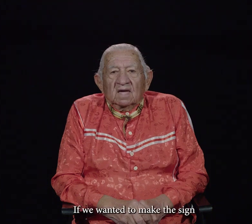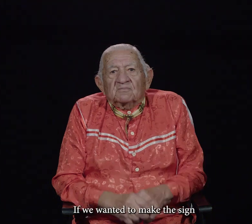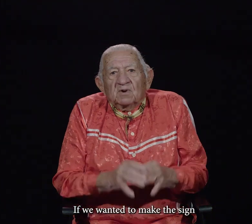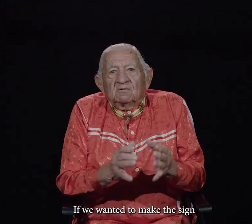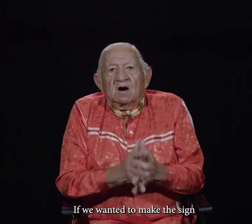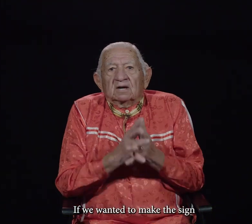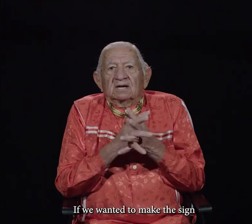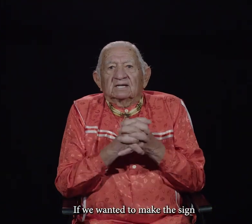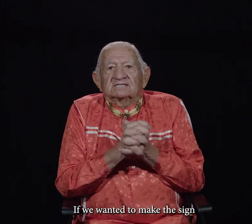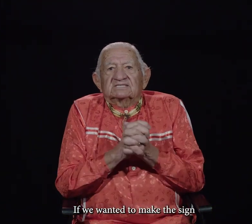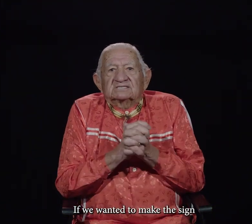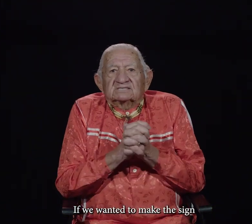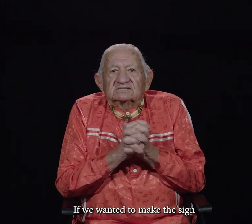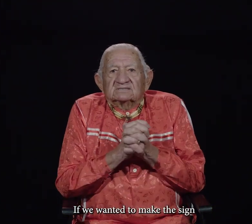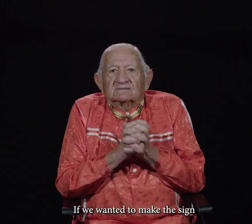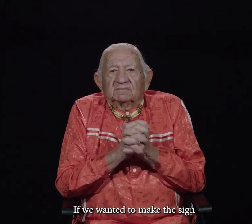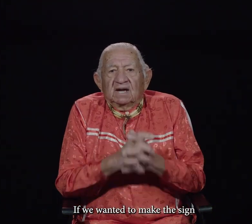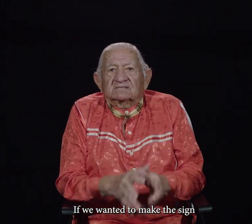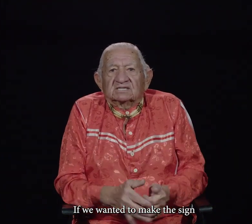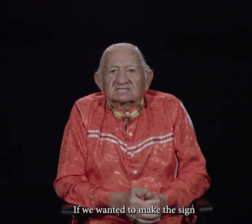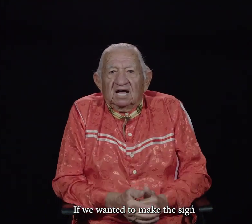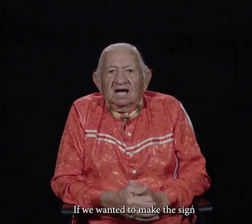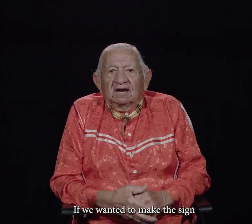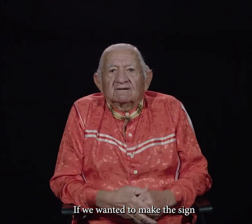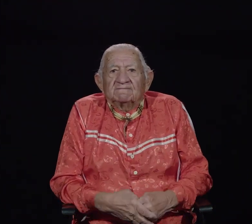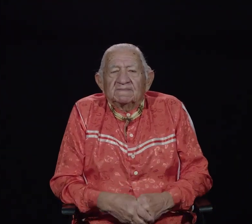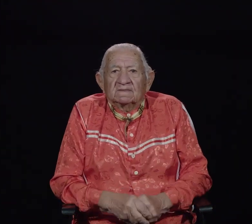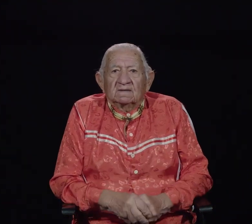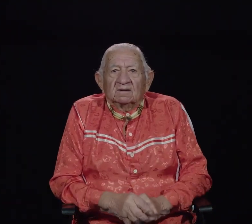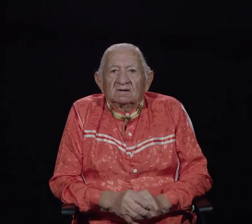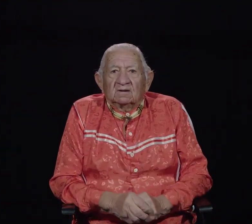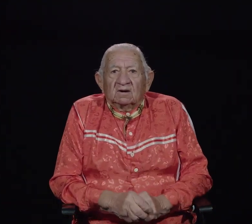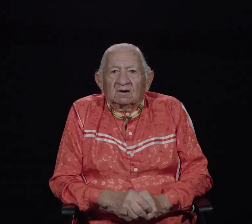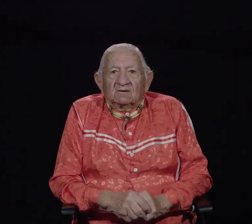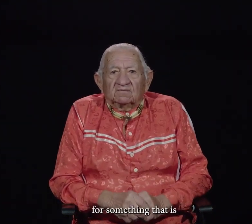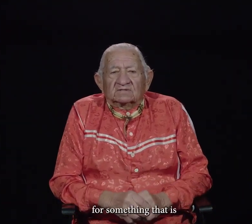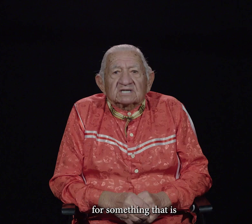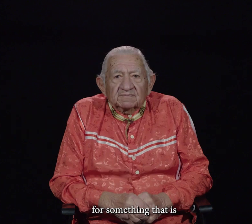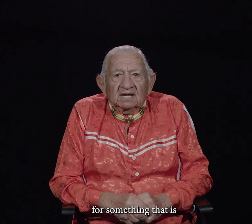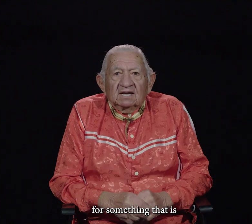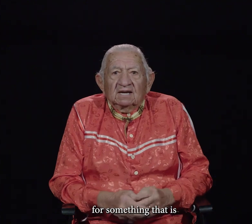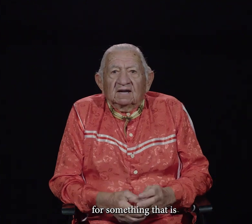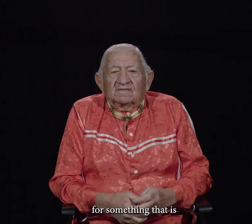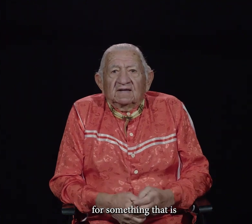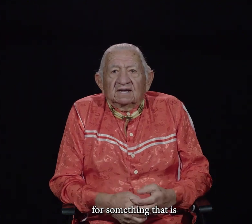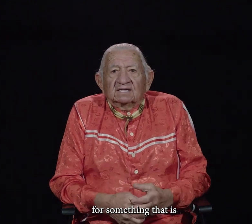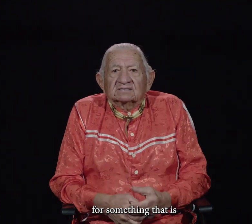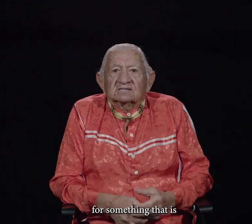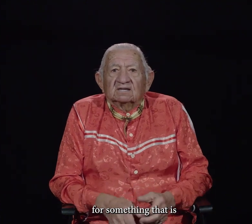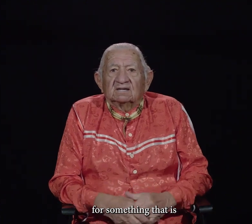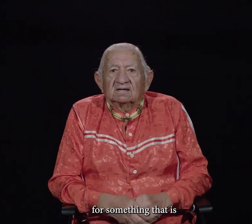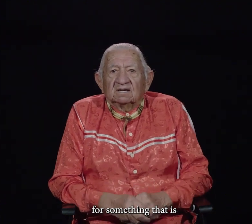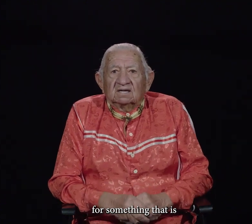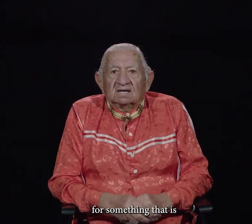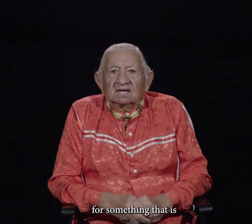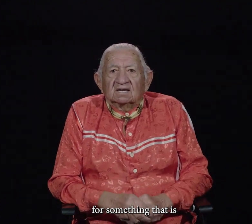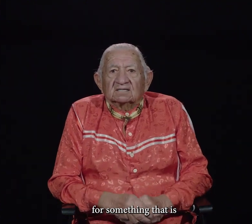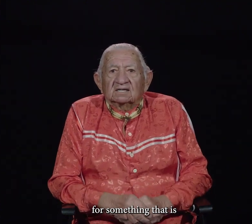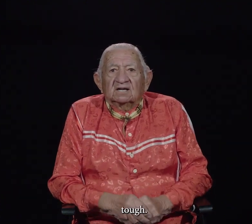If we wanted to make the sign for something that is